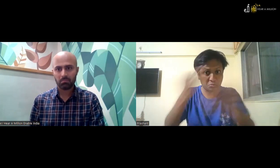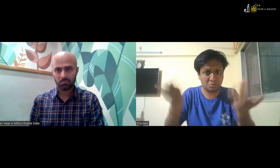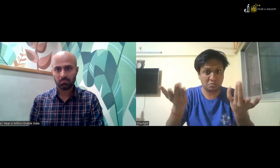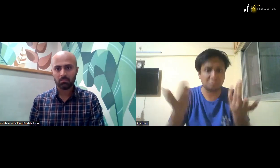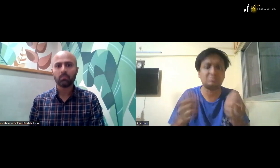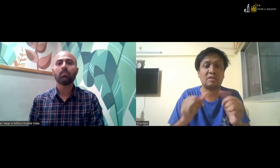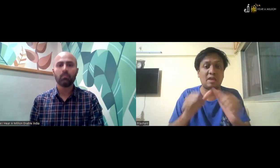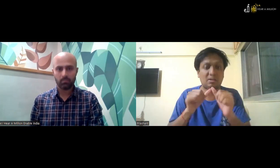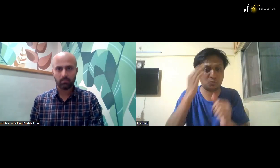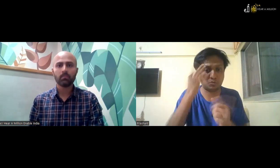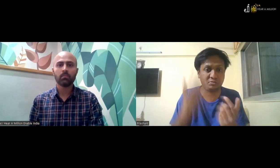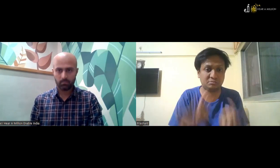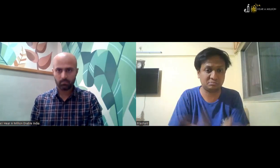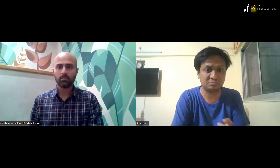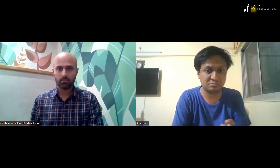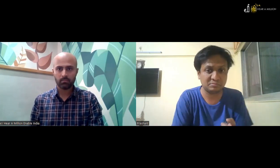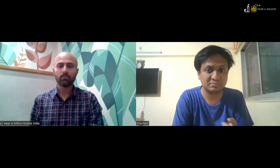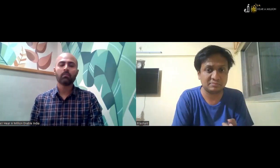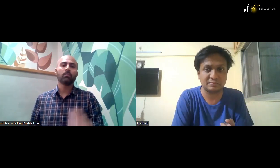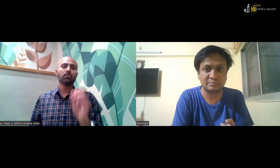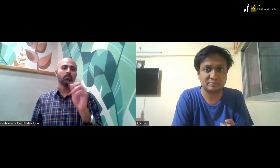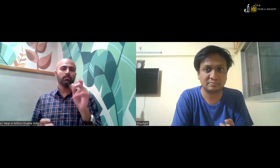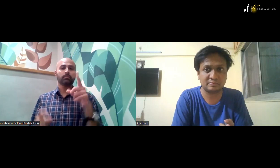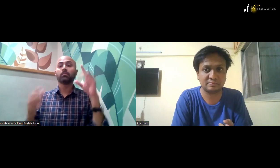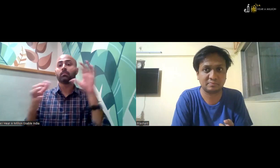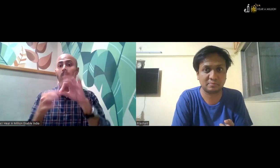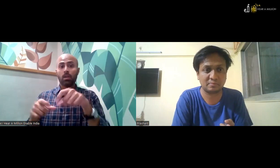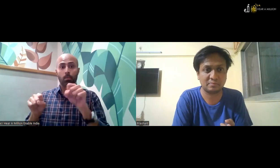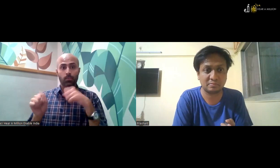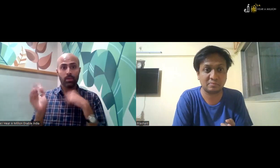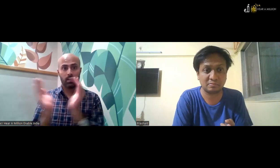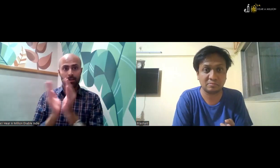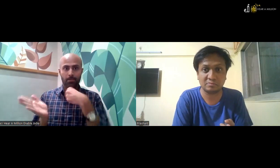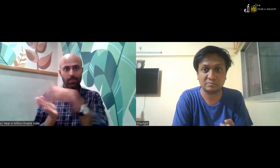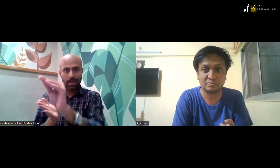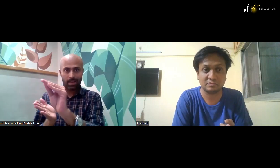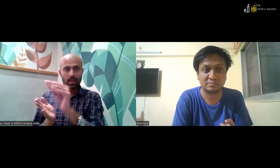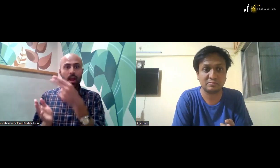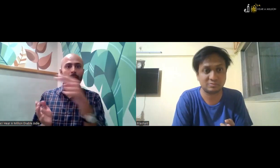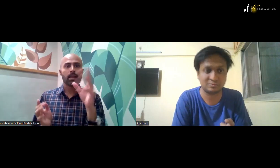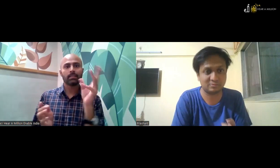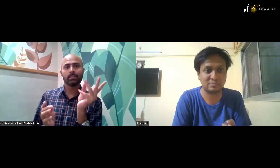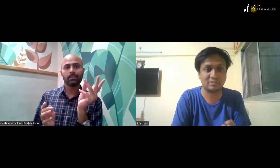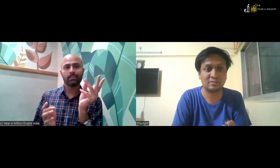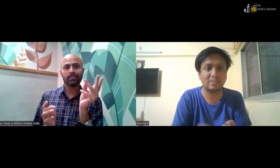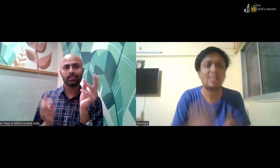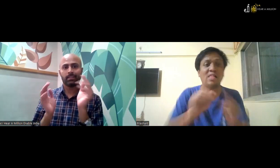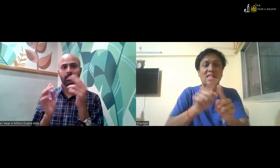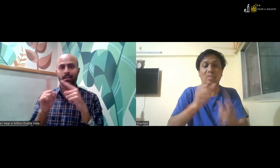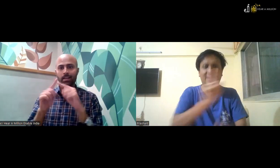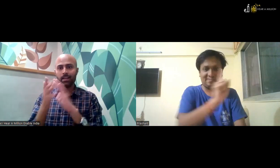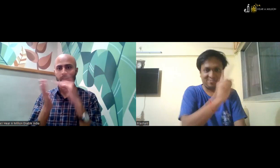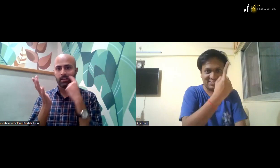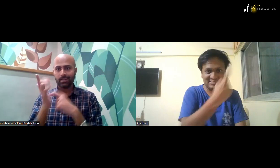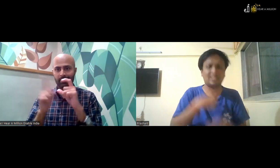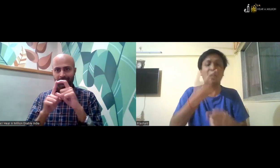it? Do you have any experience? If you can, let me know. I think bike insurance, if they are